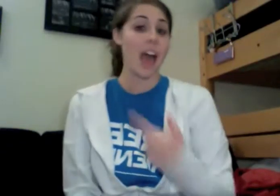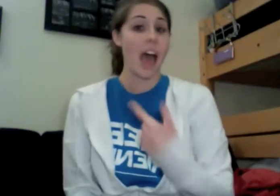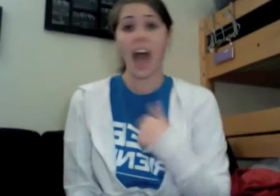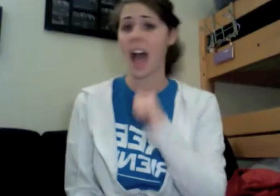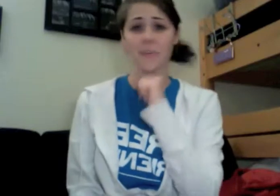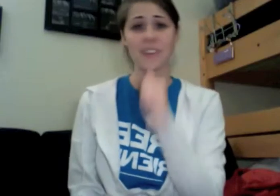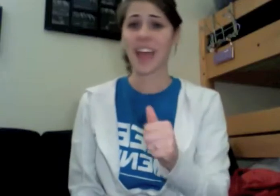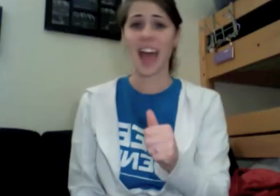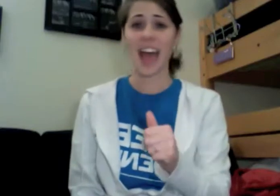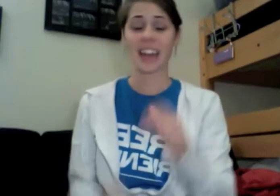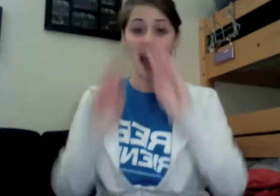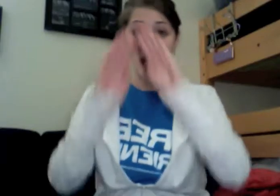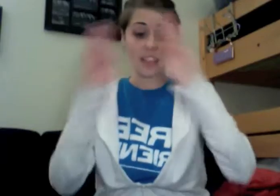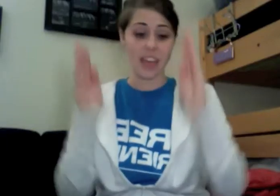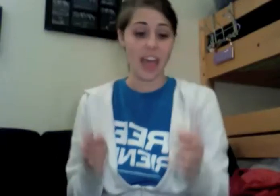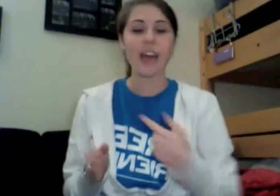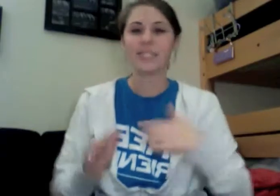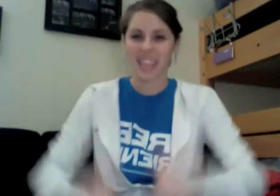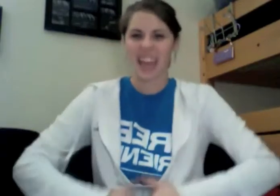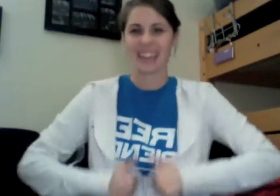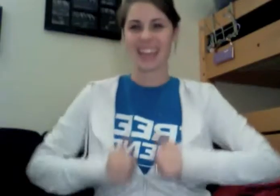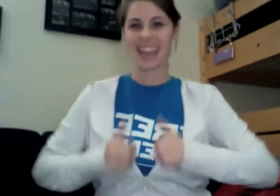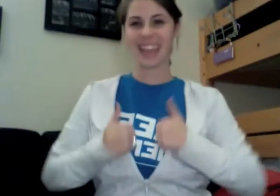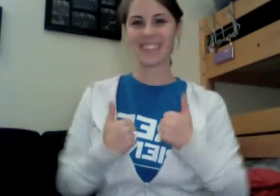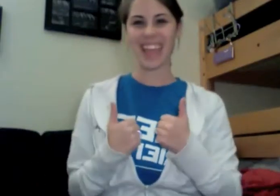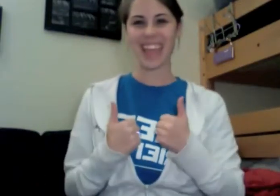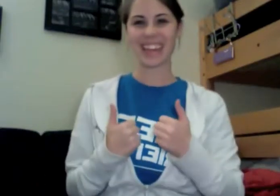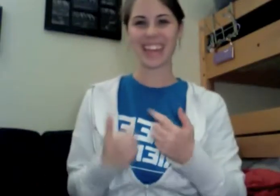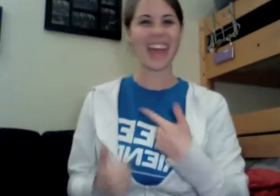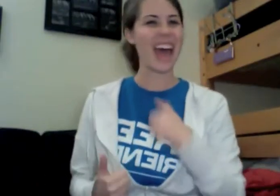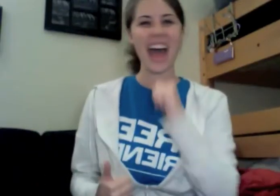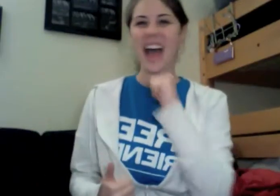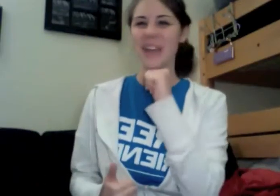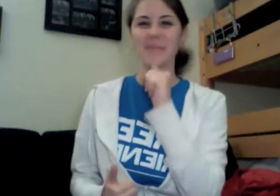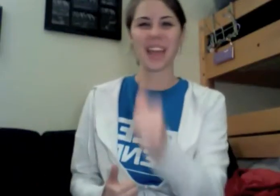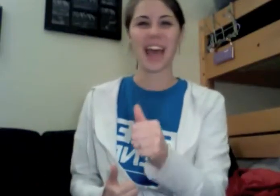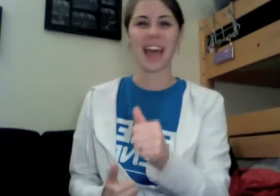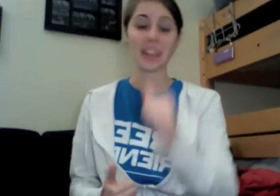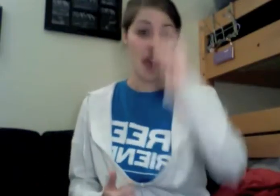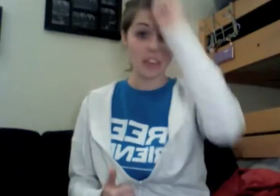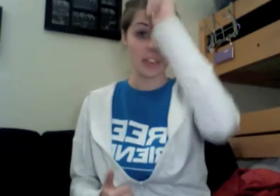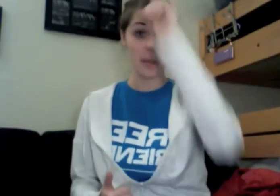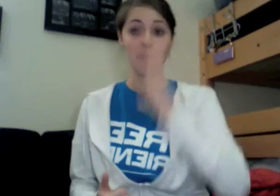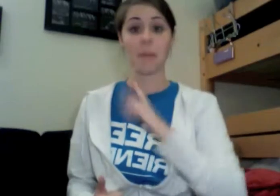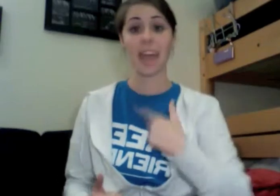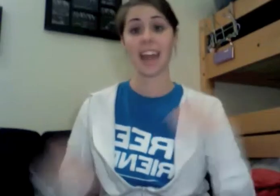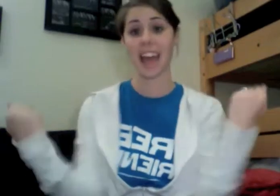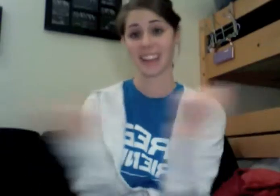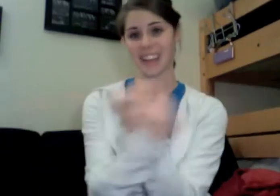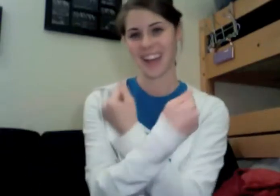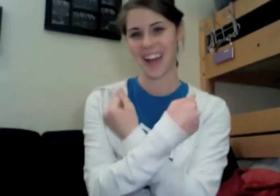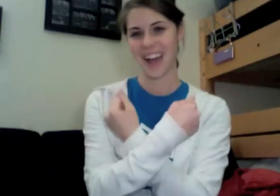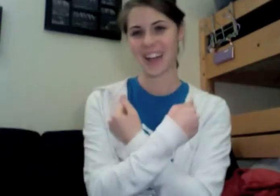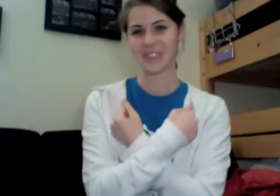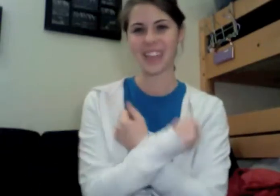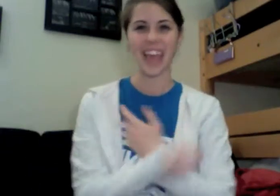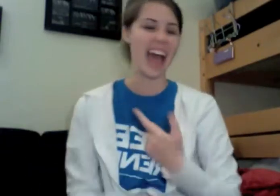unbelief. I'm not the house I live in. I'm not the man I love.